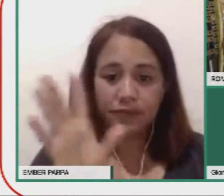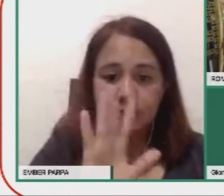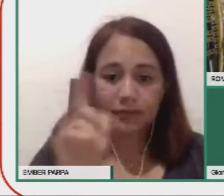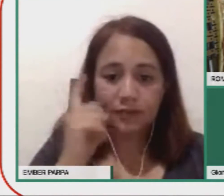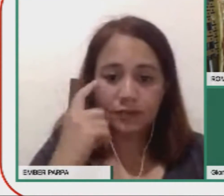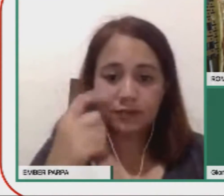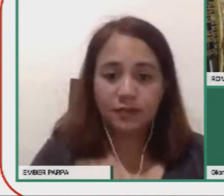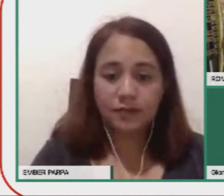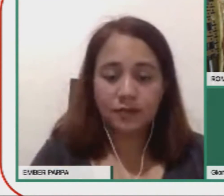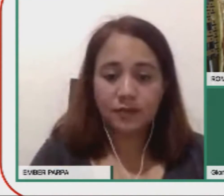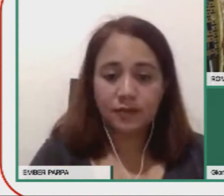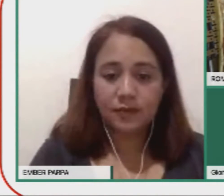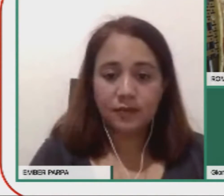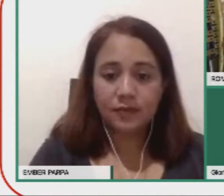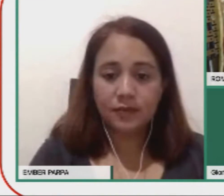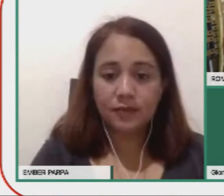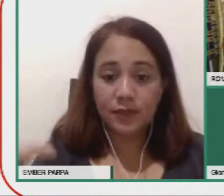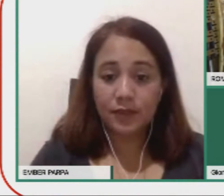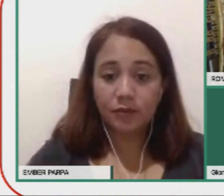Glo, kamusta na?